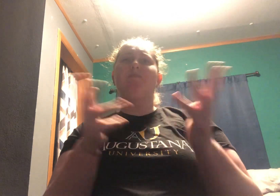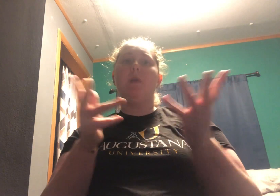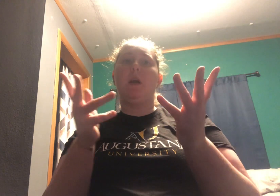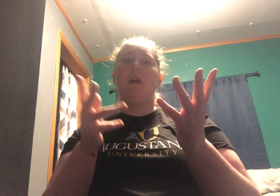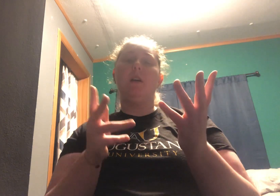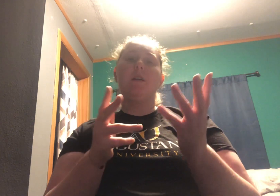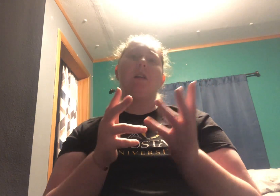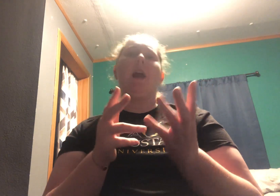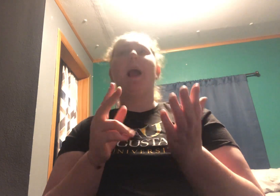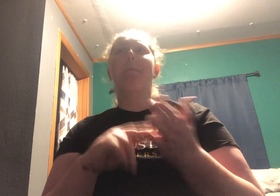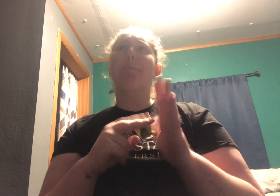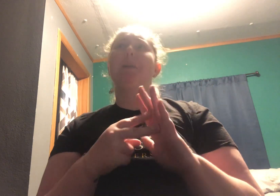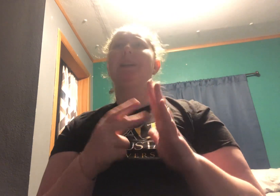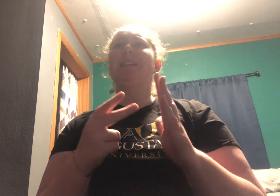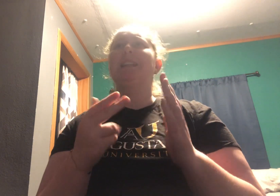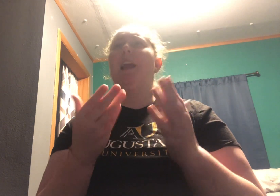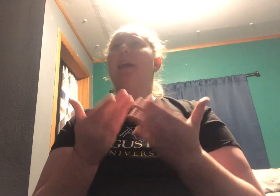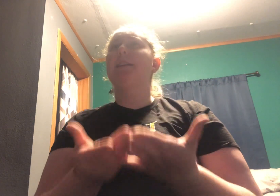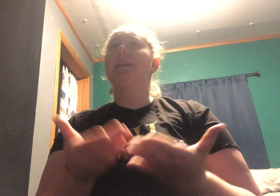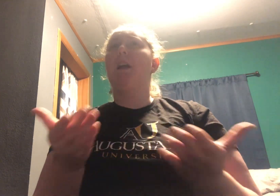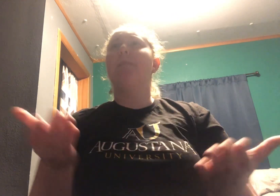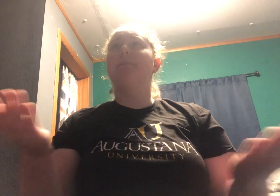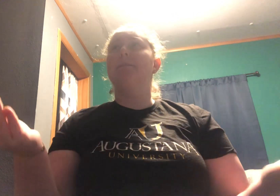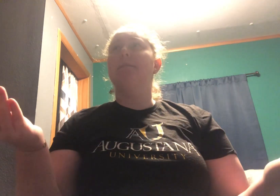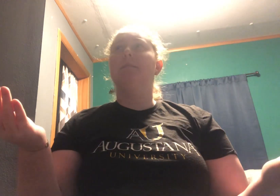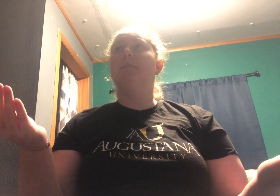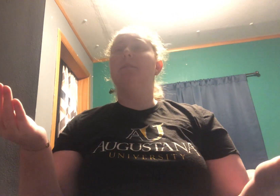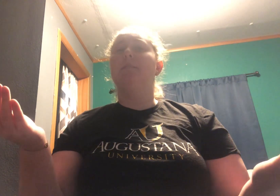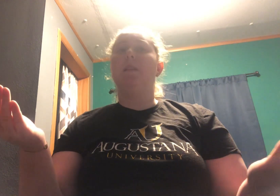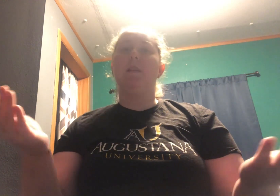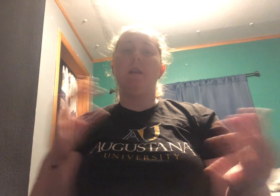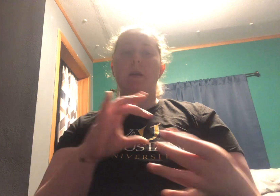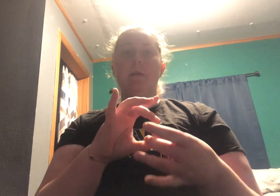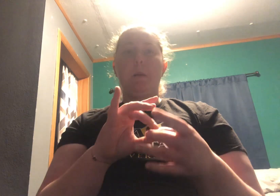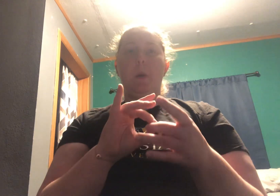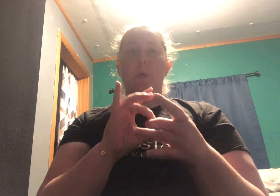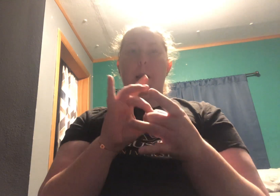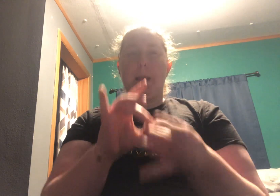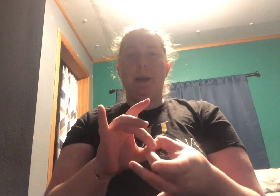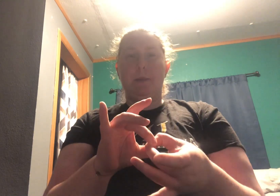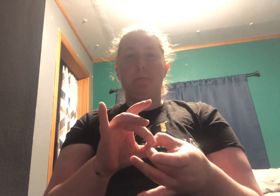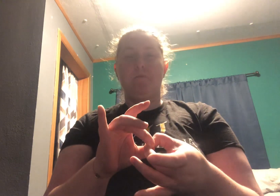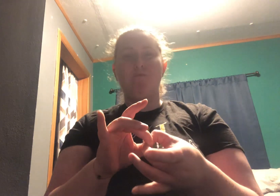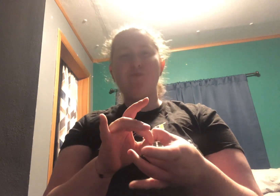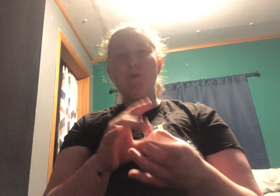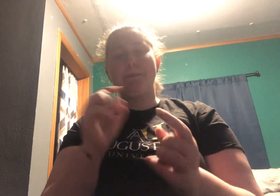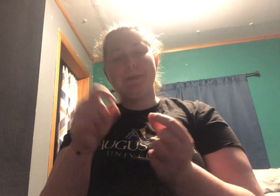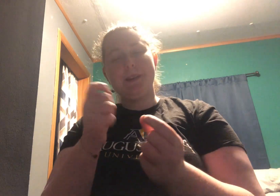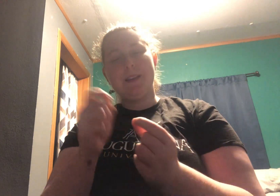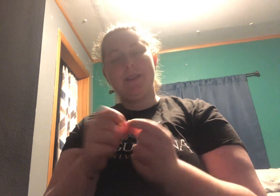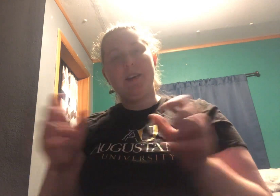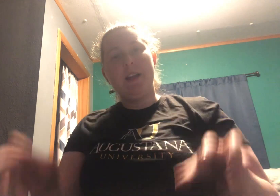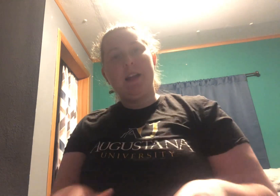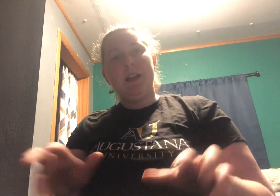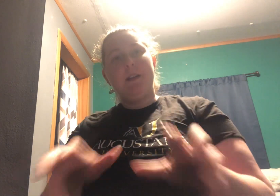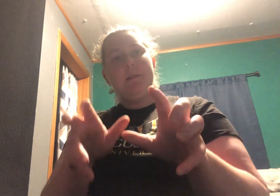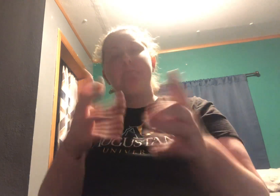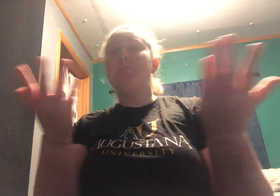means stuff, things that are sort of related to a certain activity. Okay, so I'll give you an example. Let's say you're